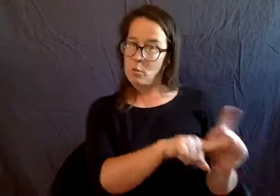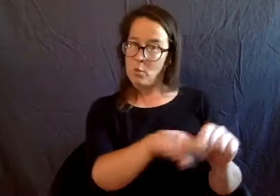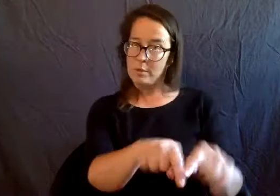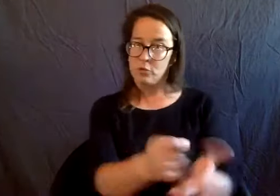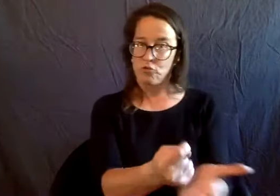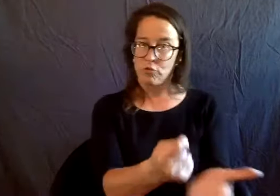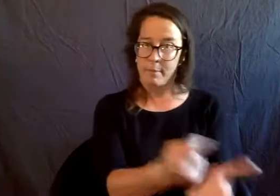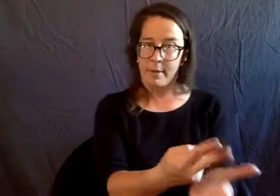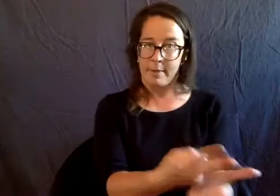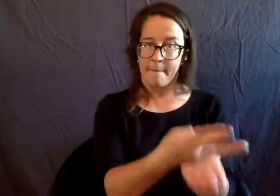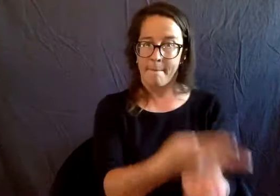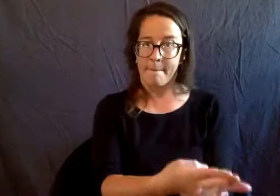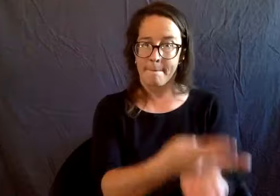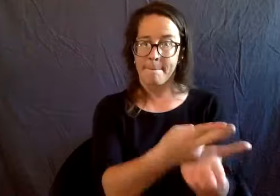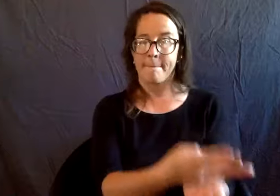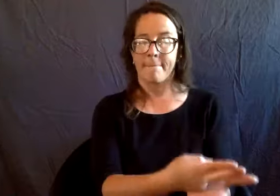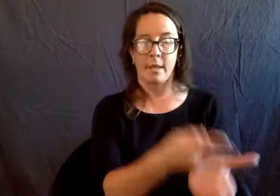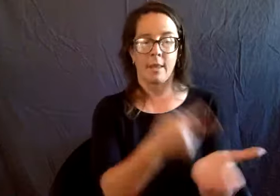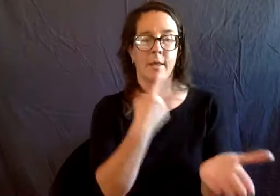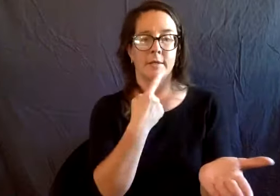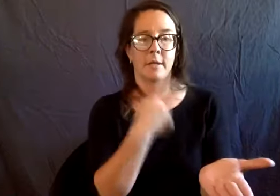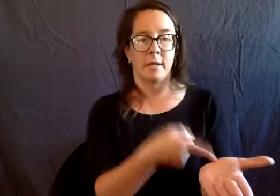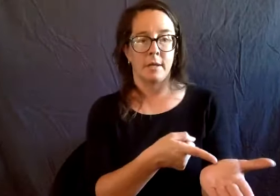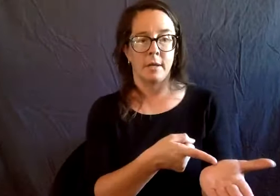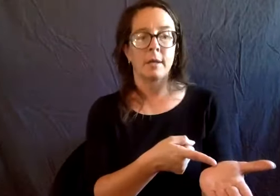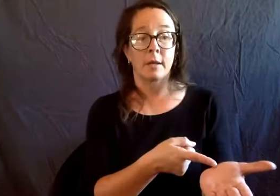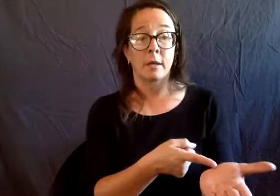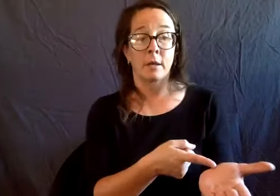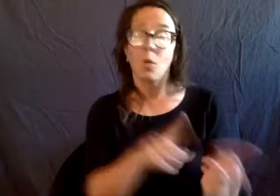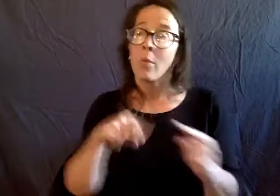and they said to me when they were doing the intake, they said,